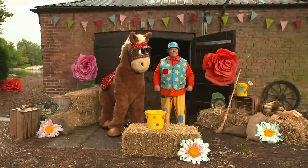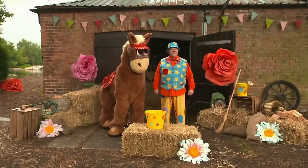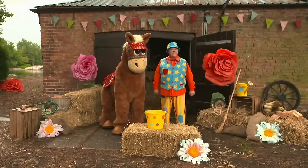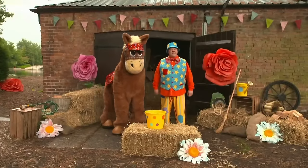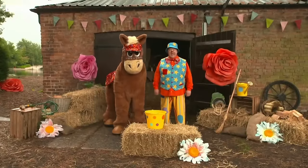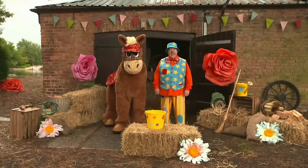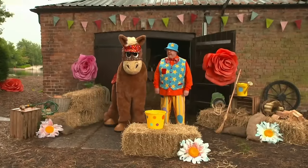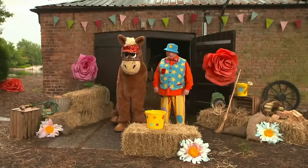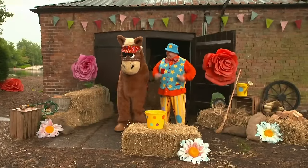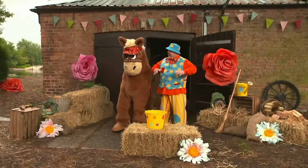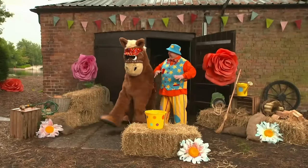hose?